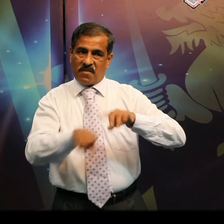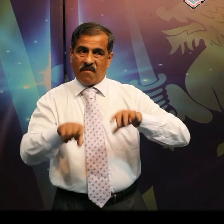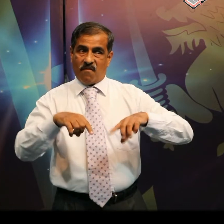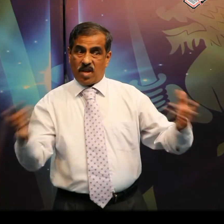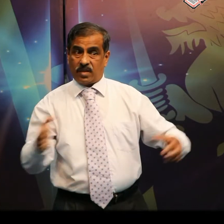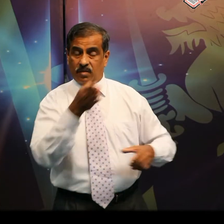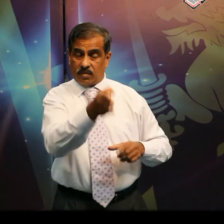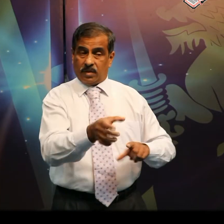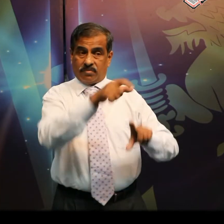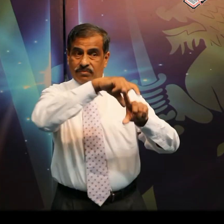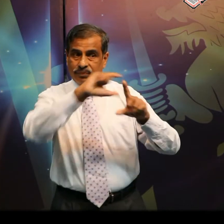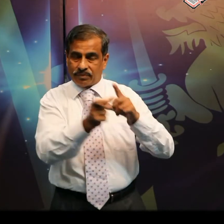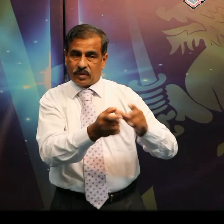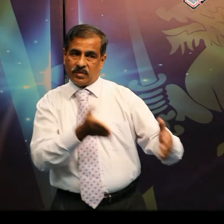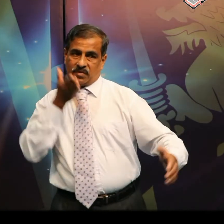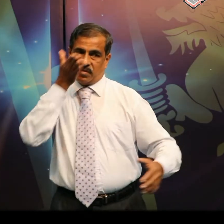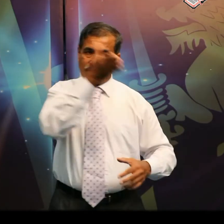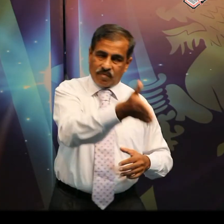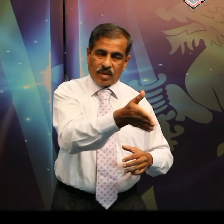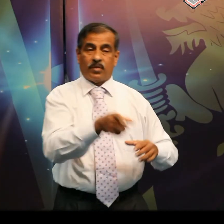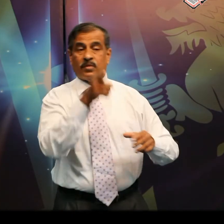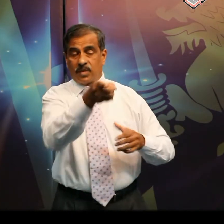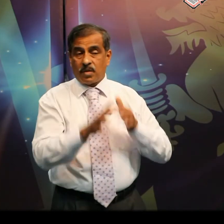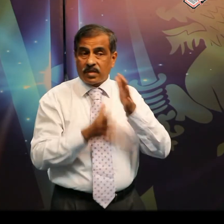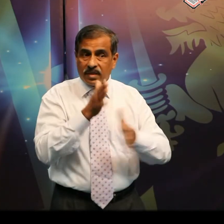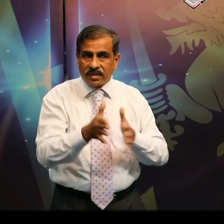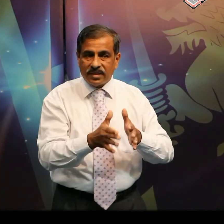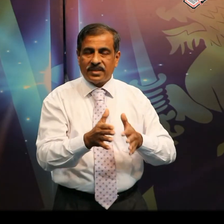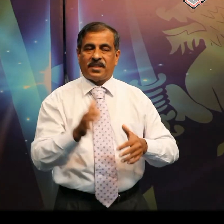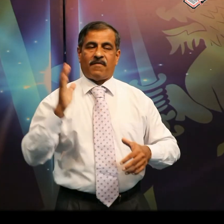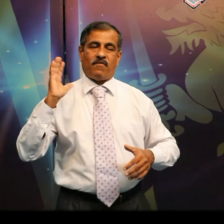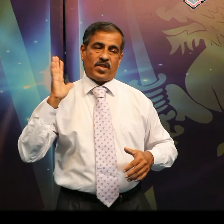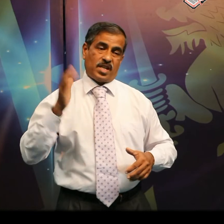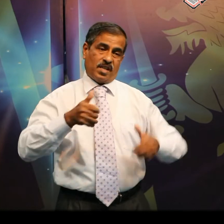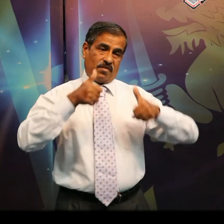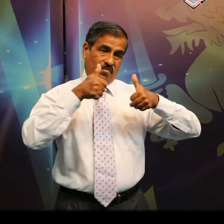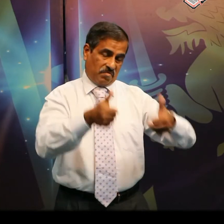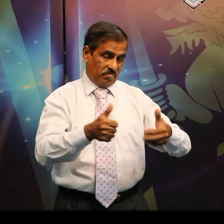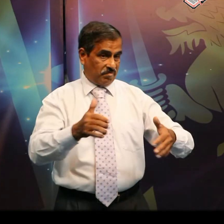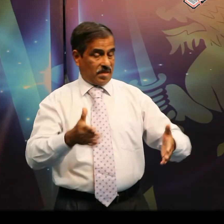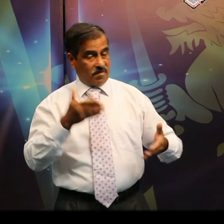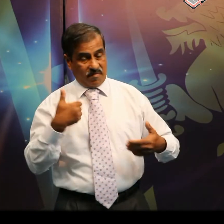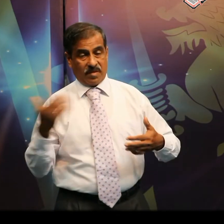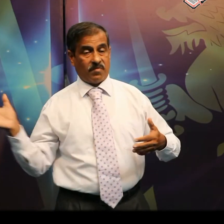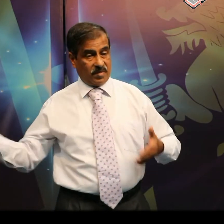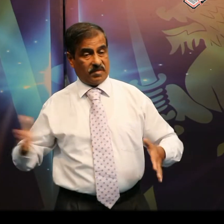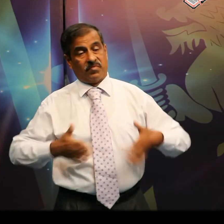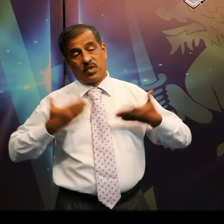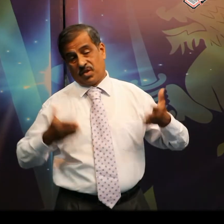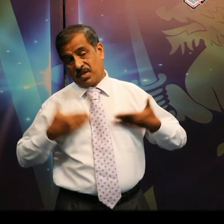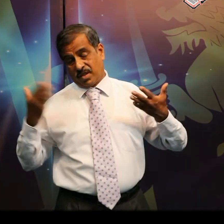culture, your way of thinking, your identity, and your confession. Because I know that for some signs, Protestants and